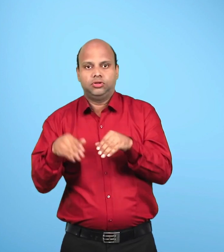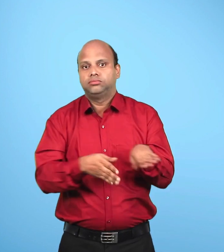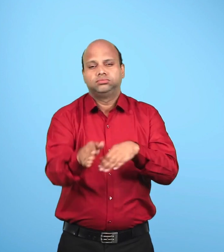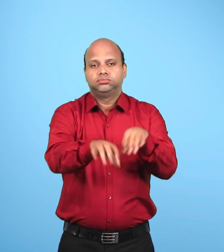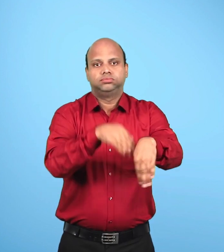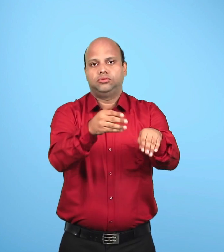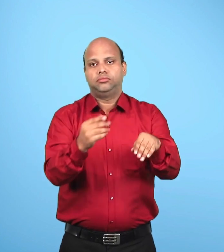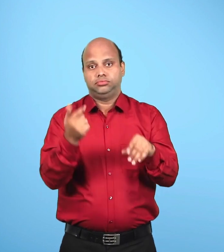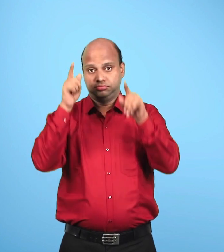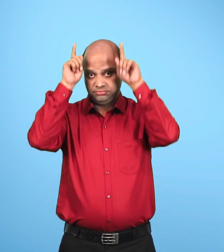predators.